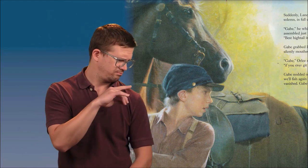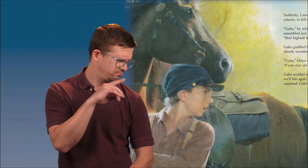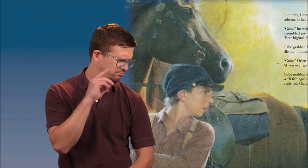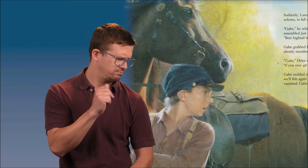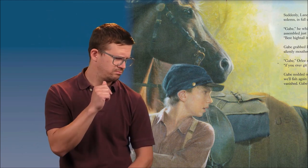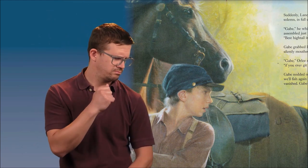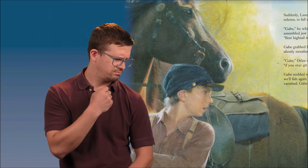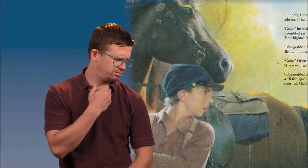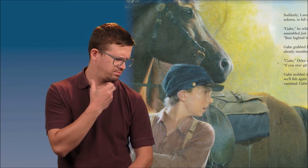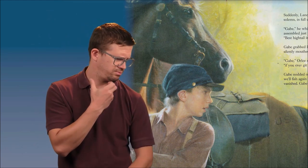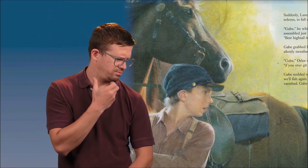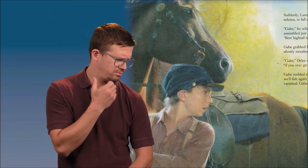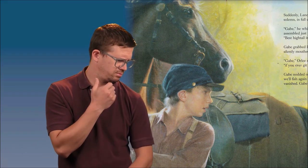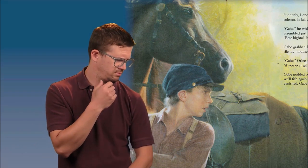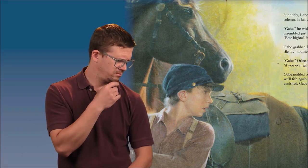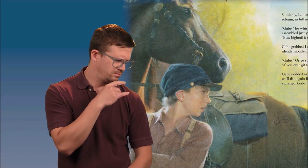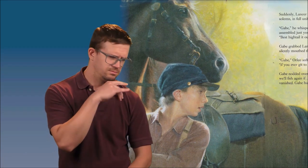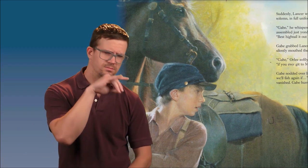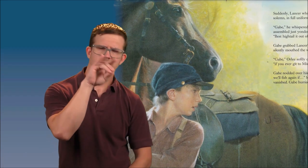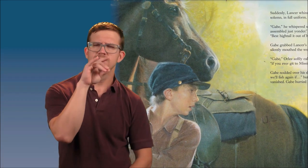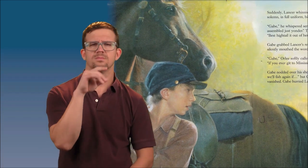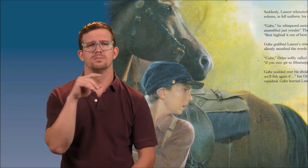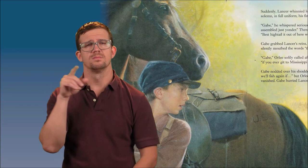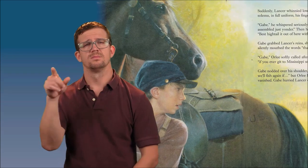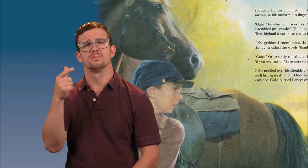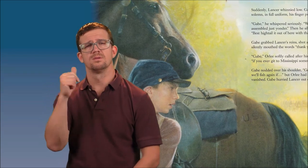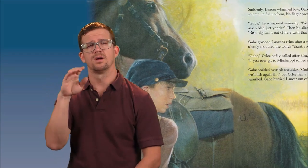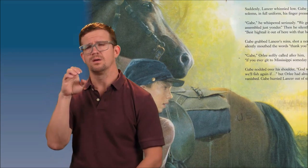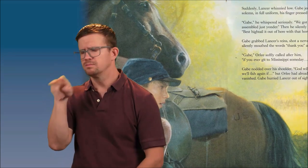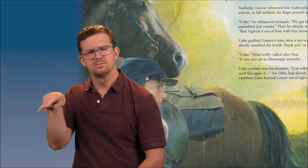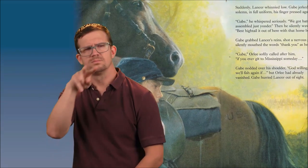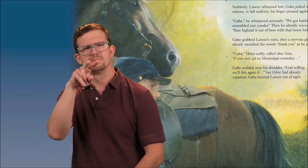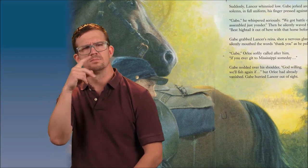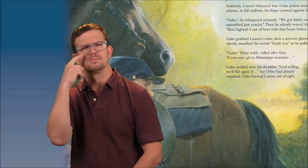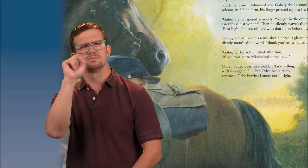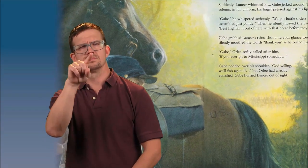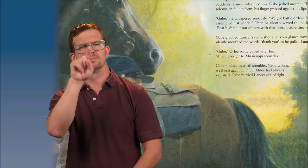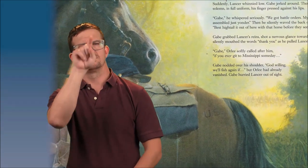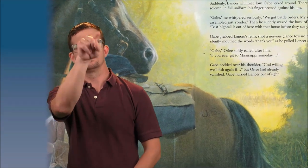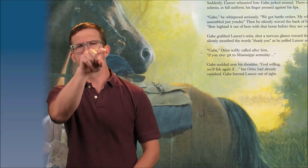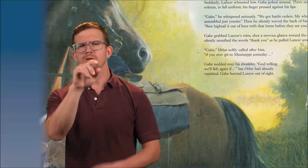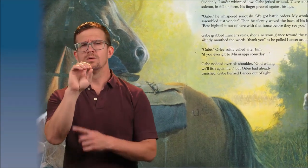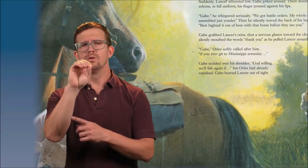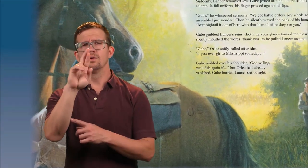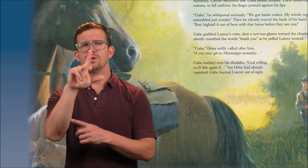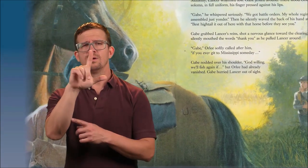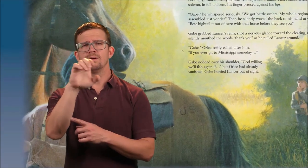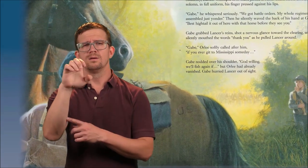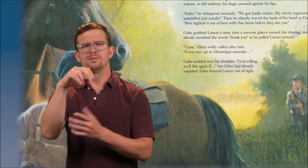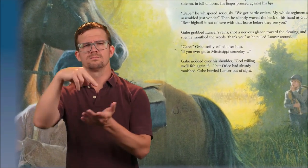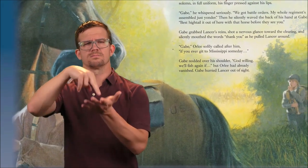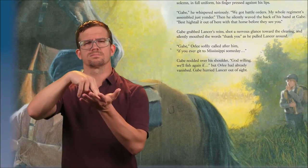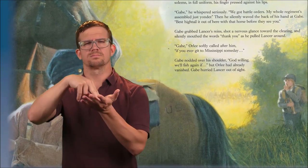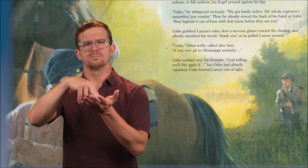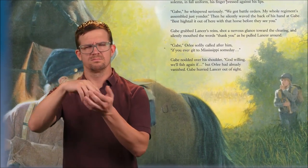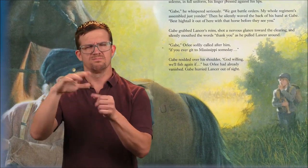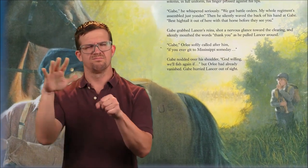Suddenly, Lancer whinnied low. Gabe jerked around. There stood Orlee, solemn in full